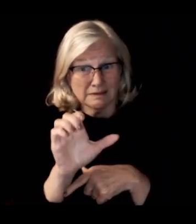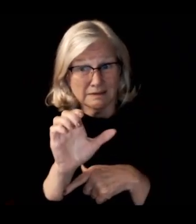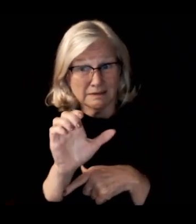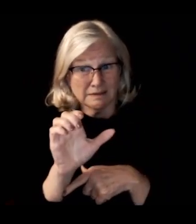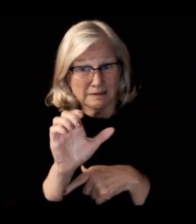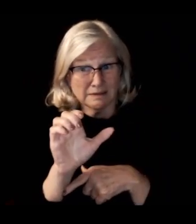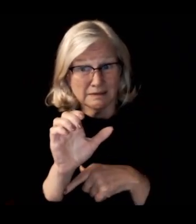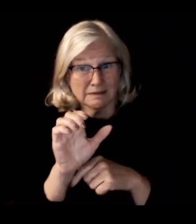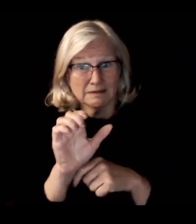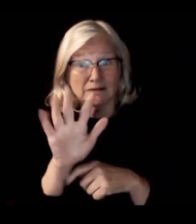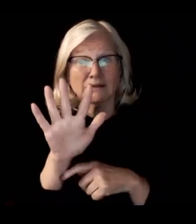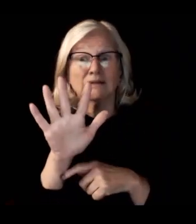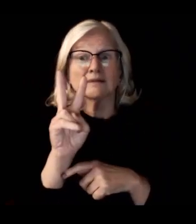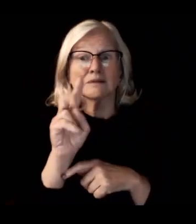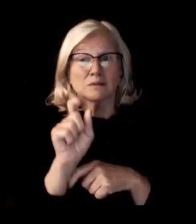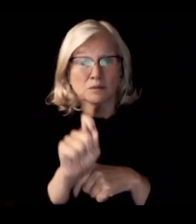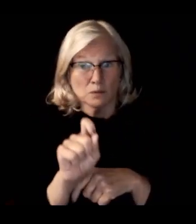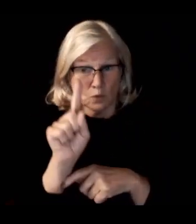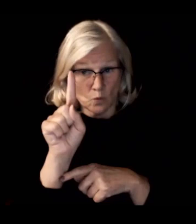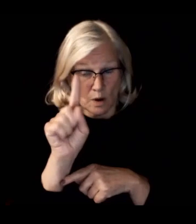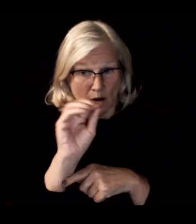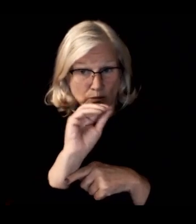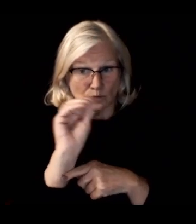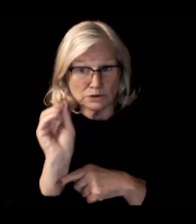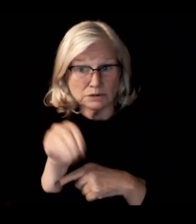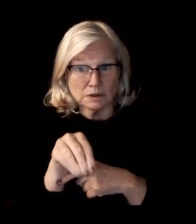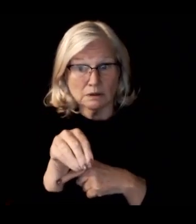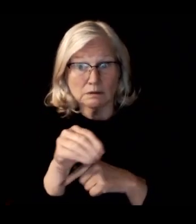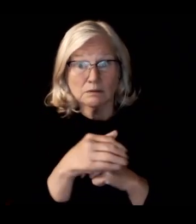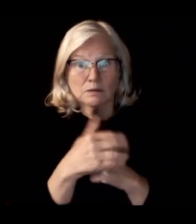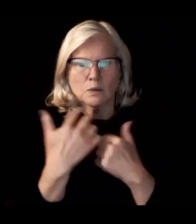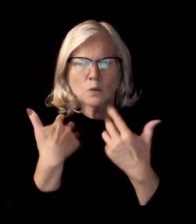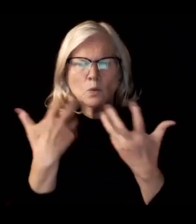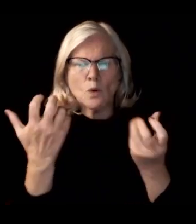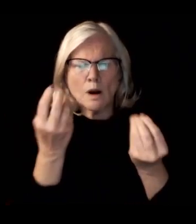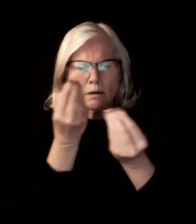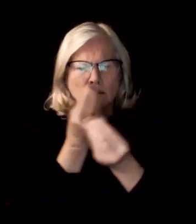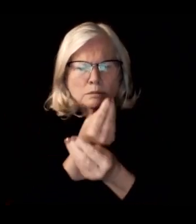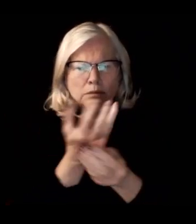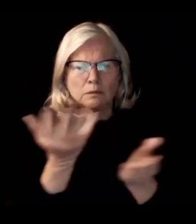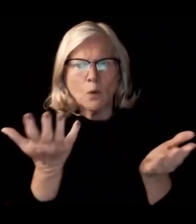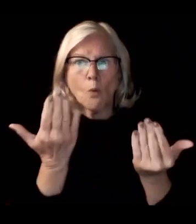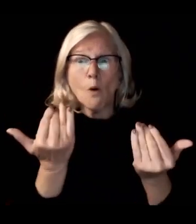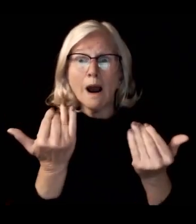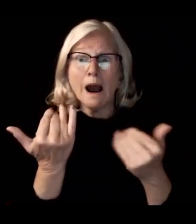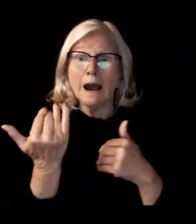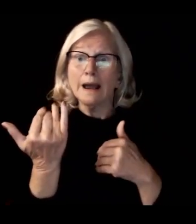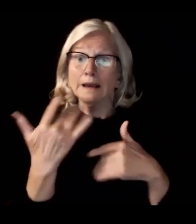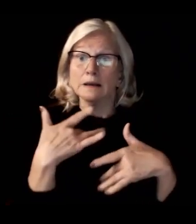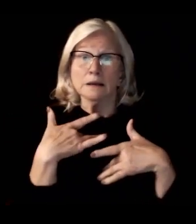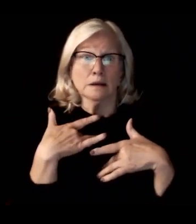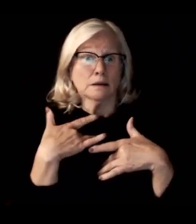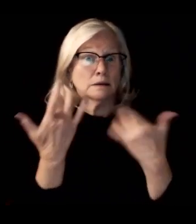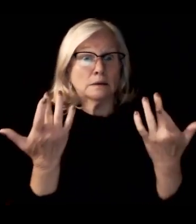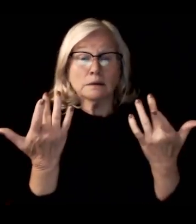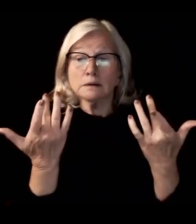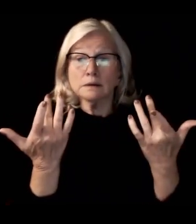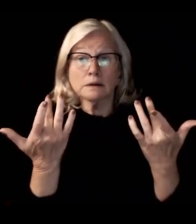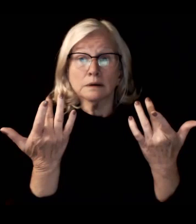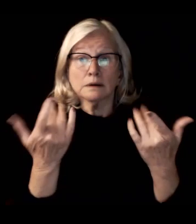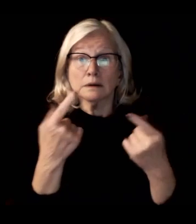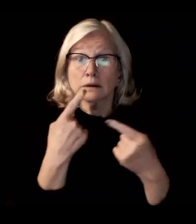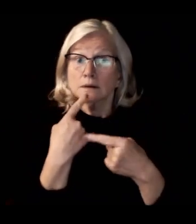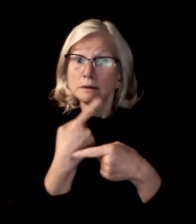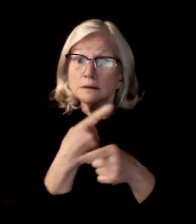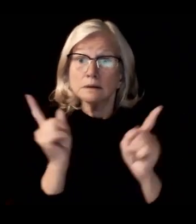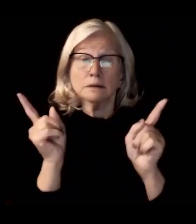52.1%. I wanted to highlight this data today because it is a great success to mention. This progress